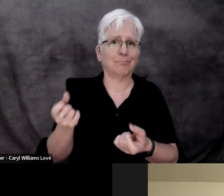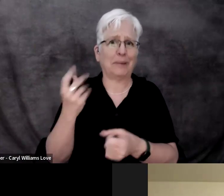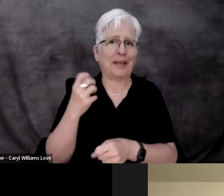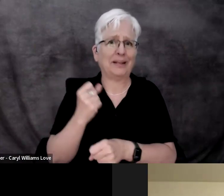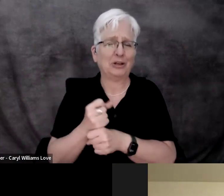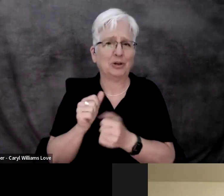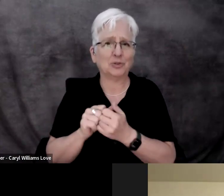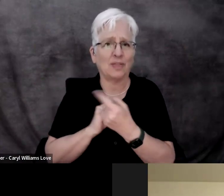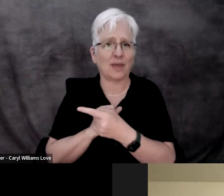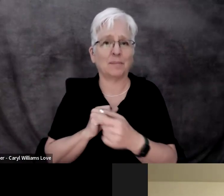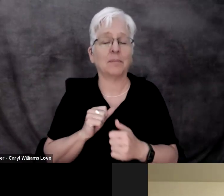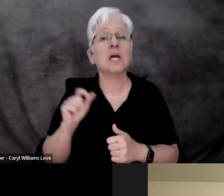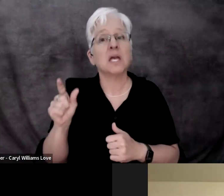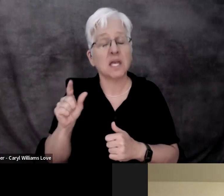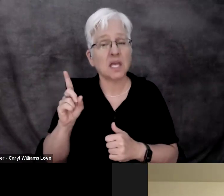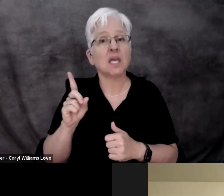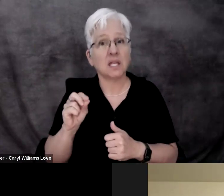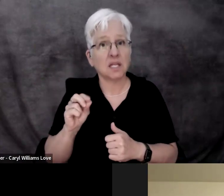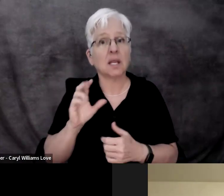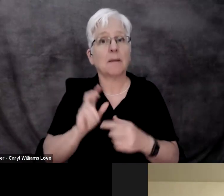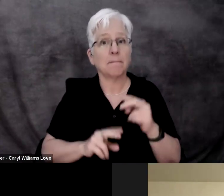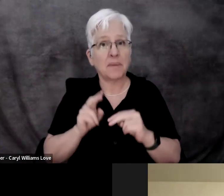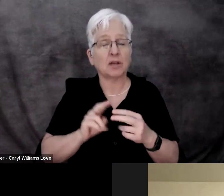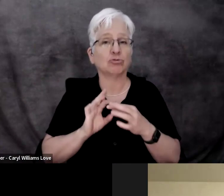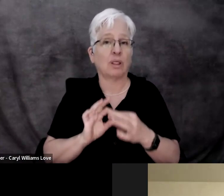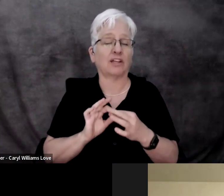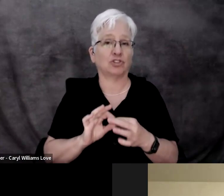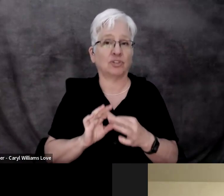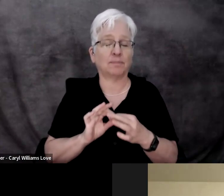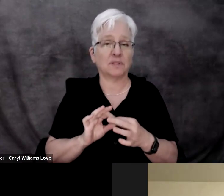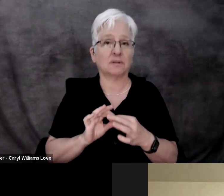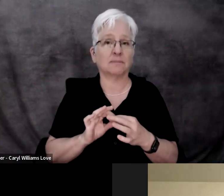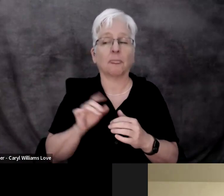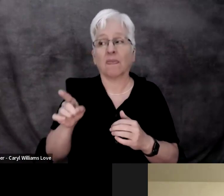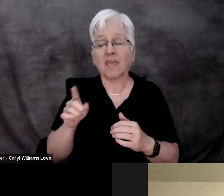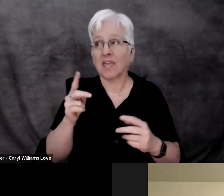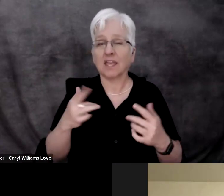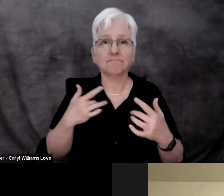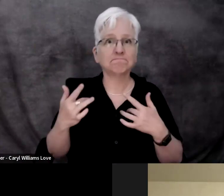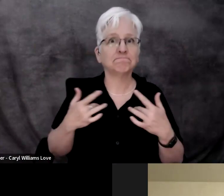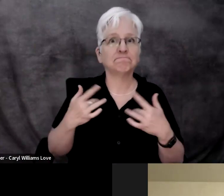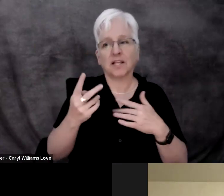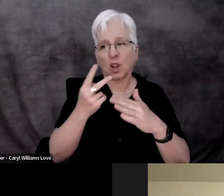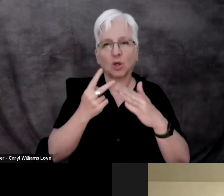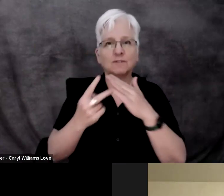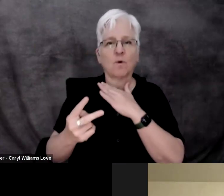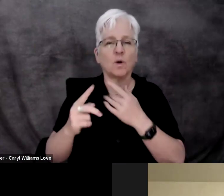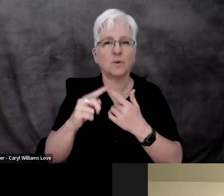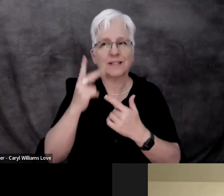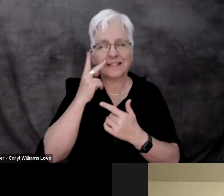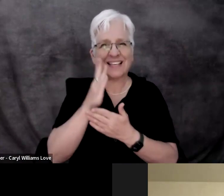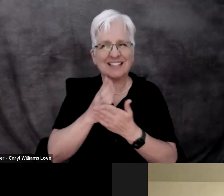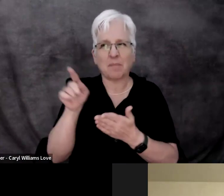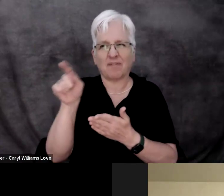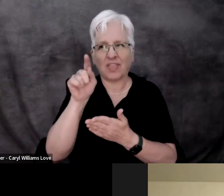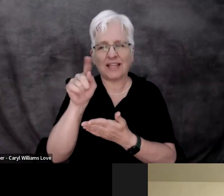he builds relationships. He actually looks forward to seeing some of these therapists